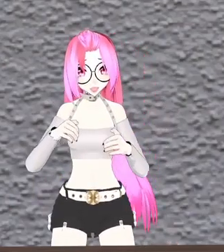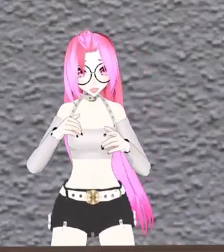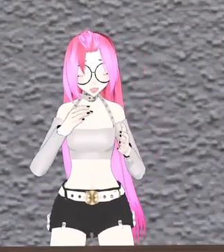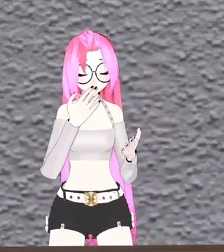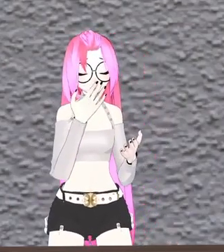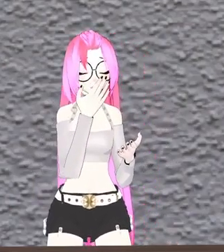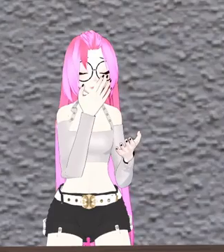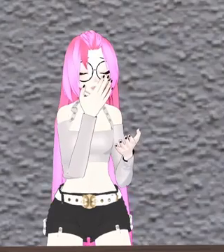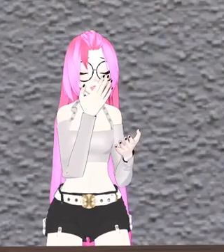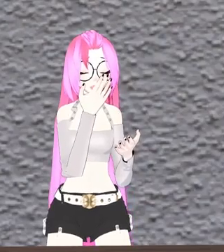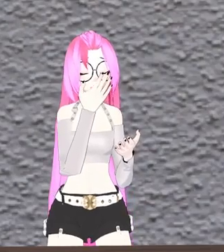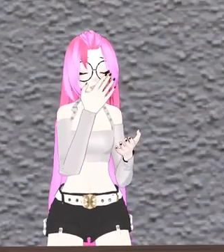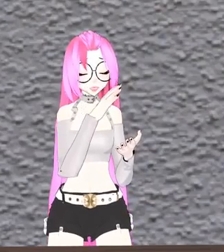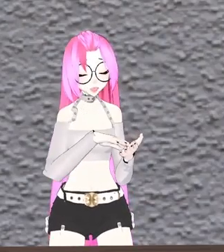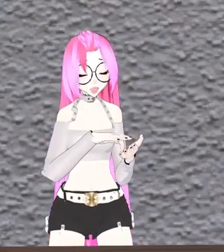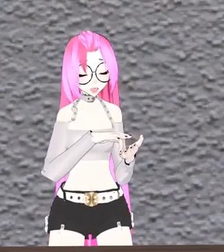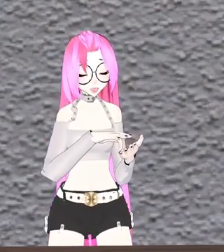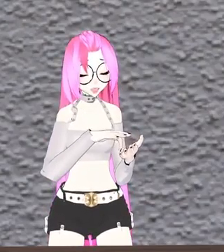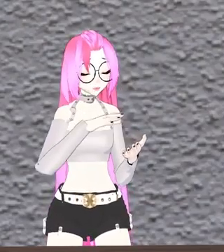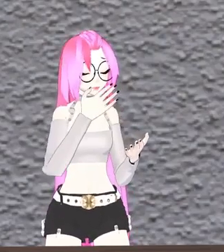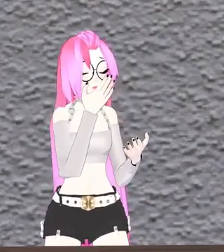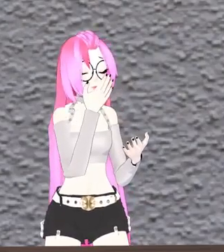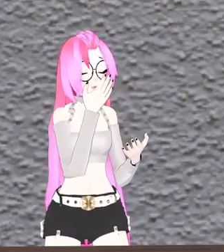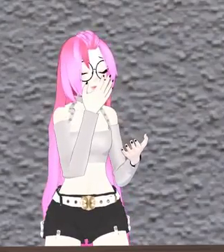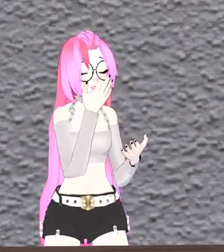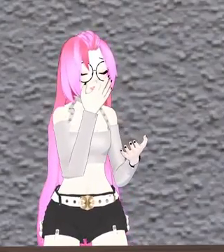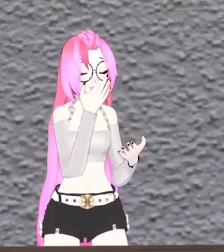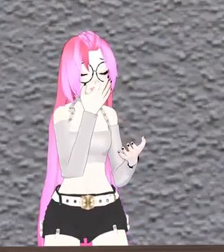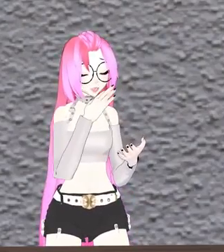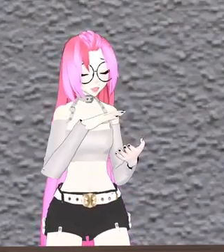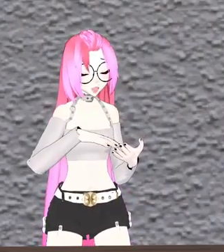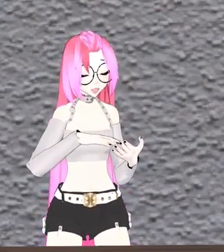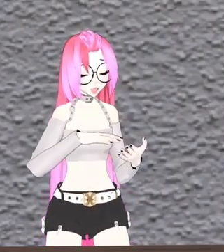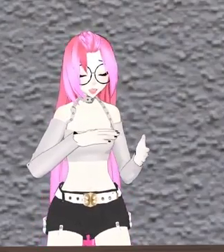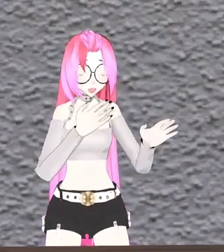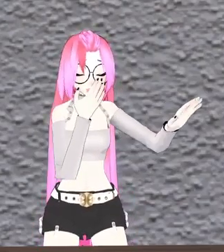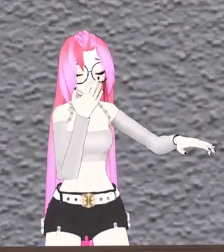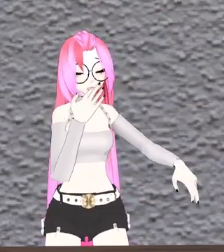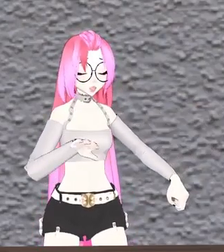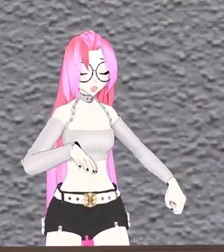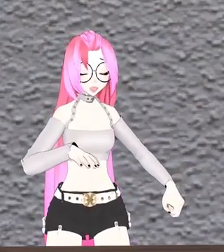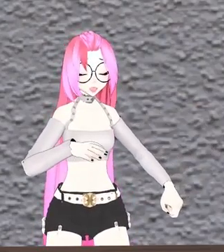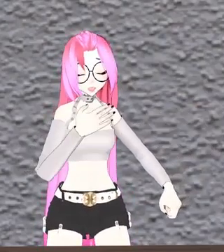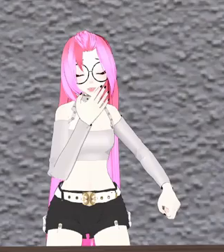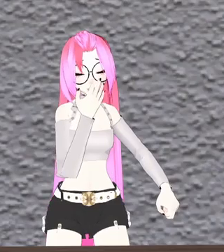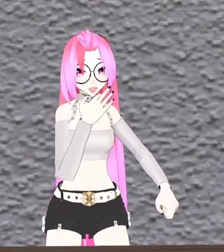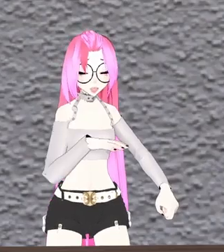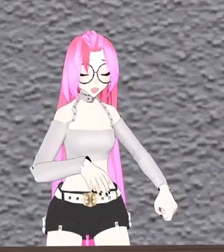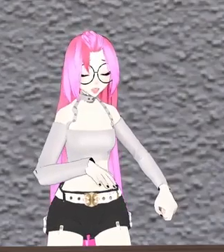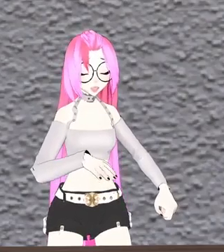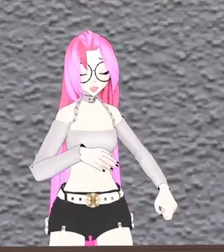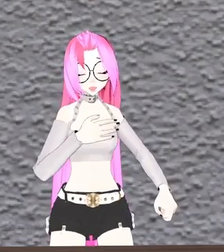doing bad? You're going to do just the opposite of that. So in here, going down. You could also just do it on the air. You don't have to go to an open